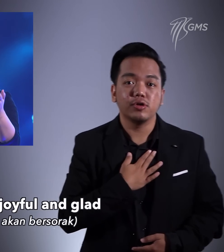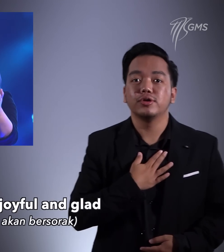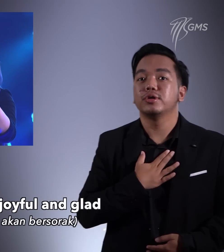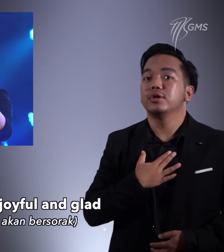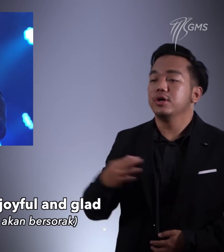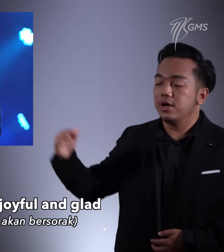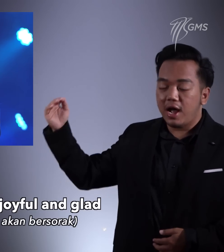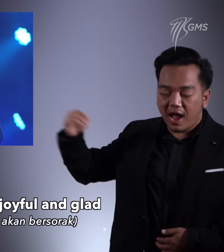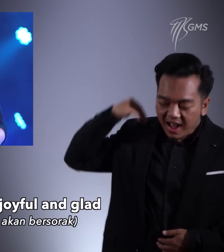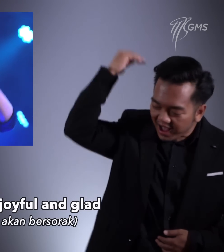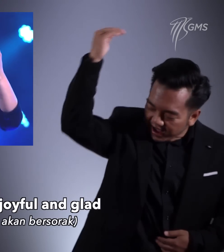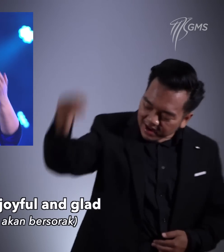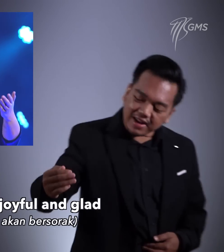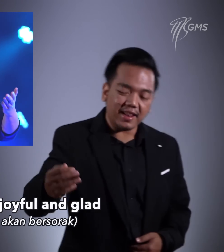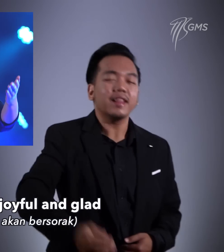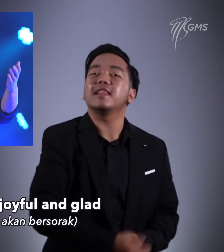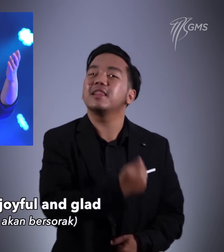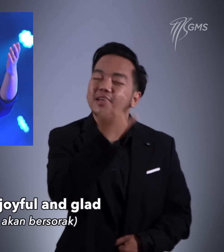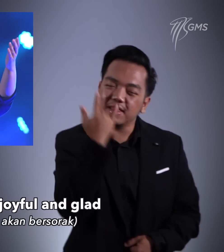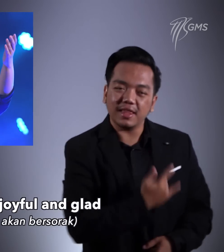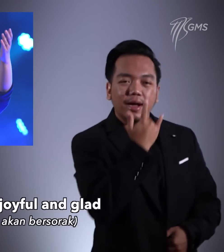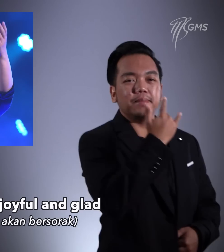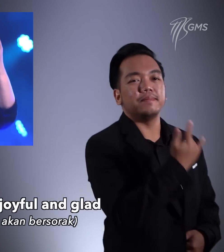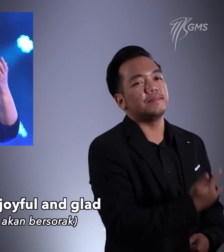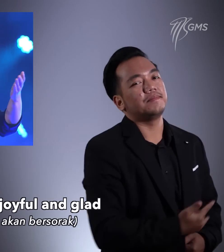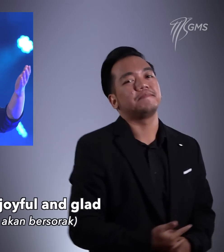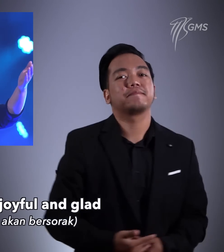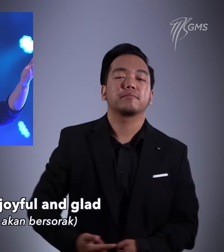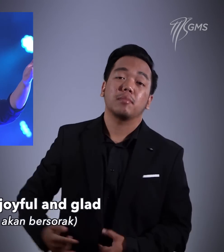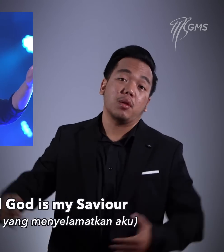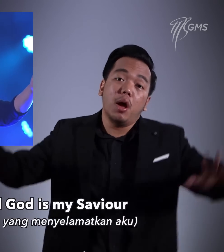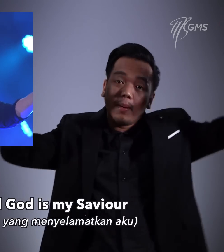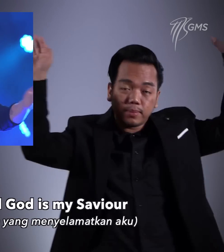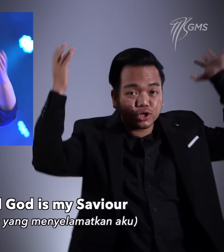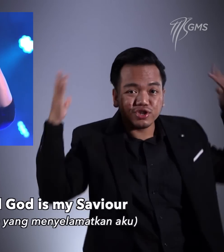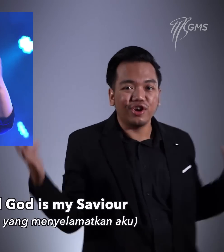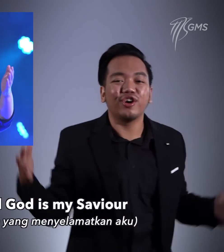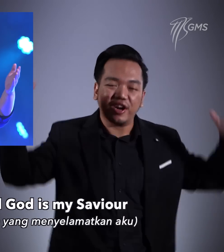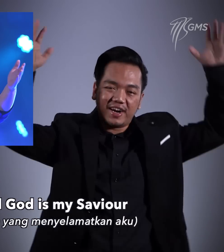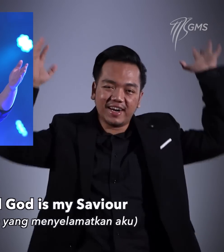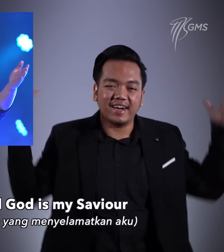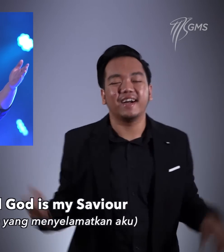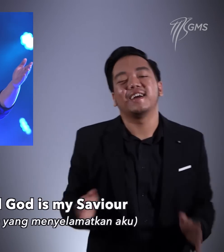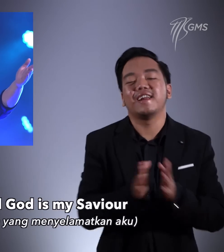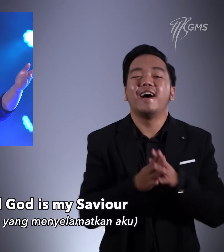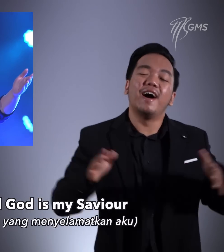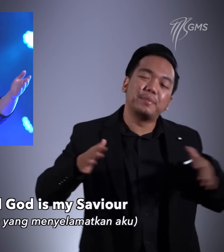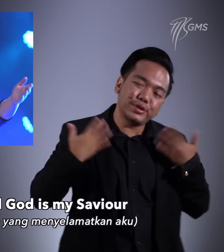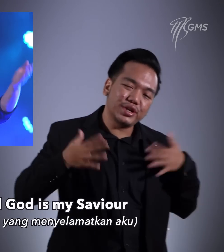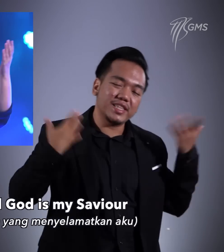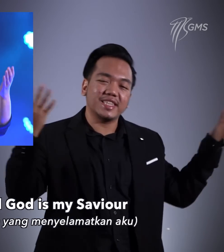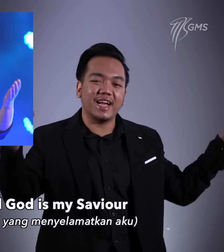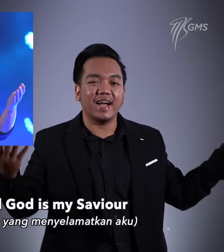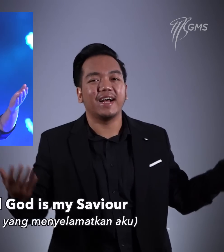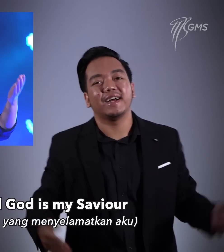I will still be joyful and